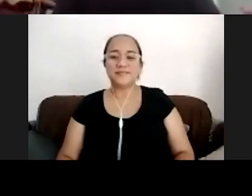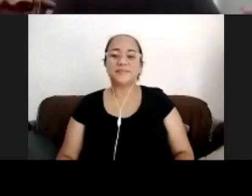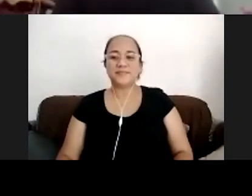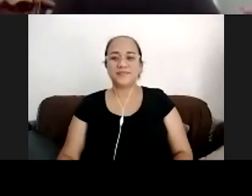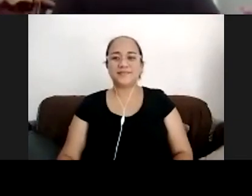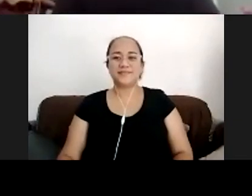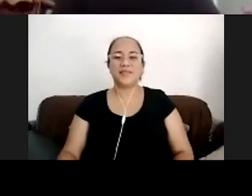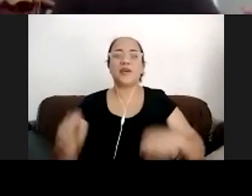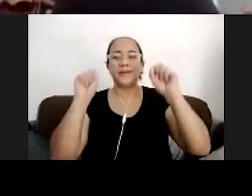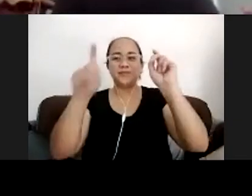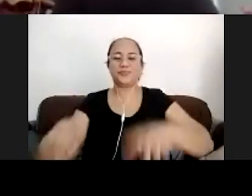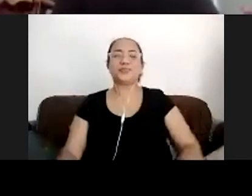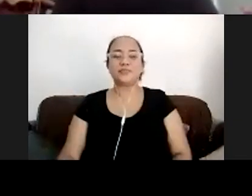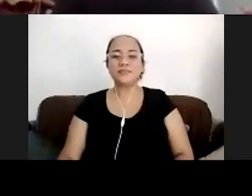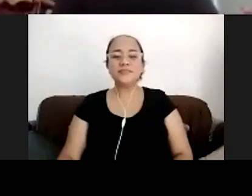okay.